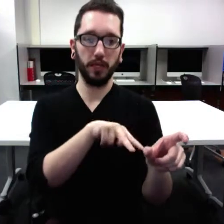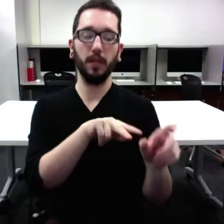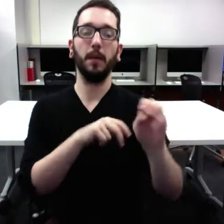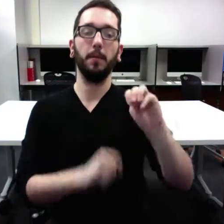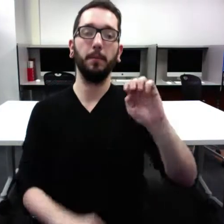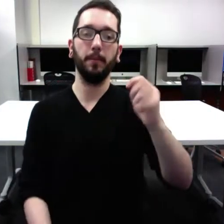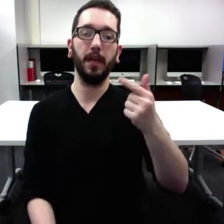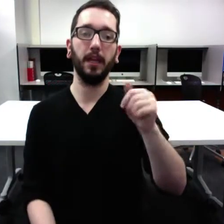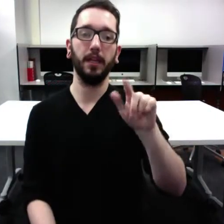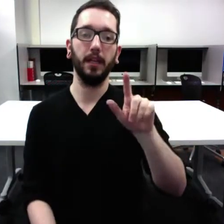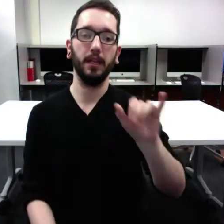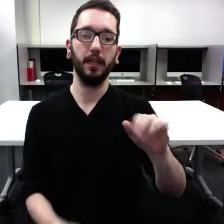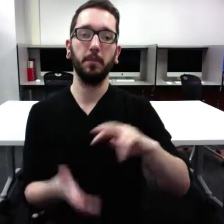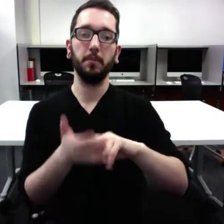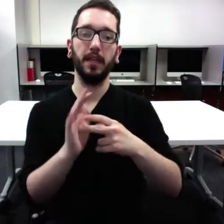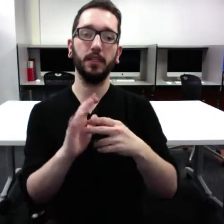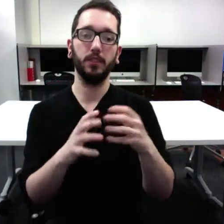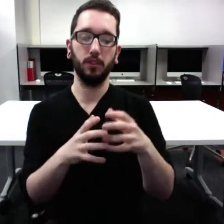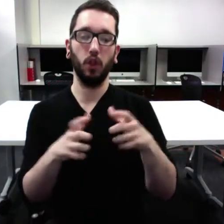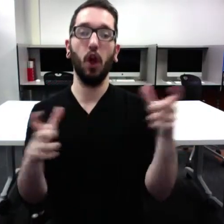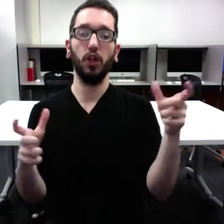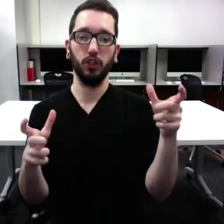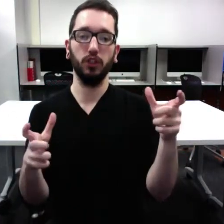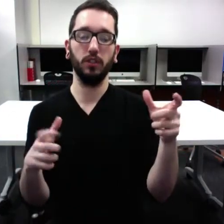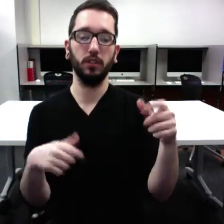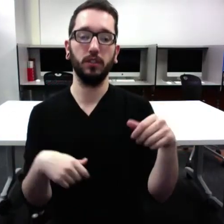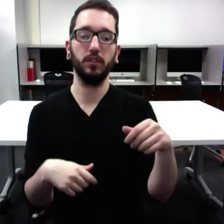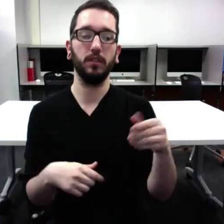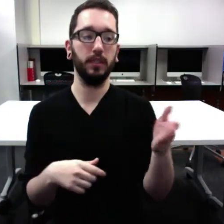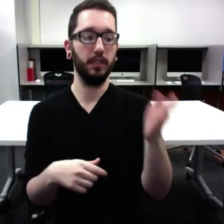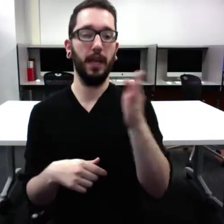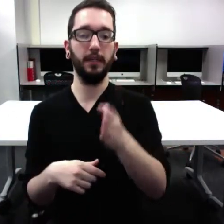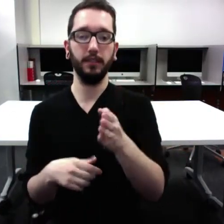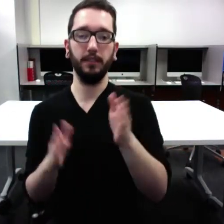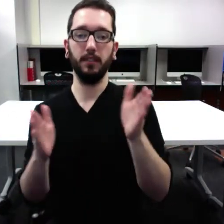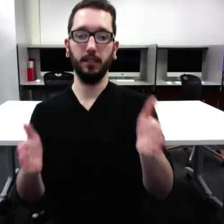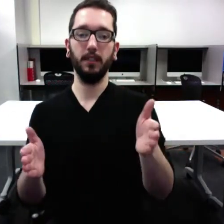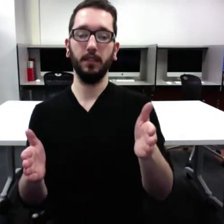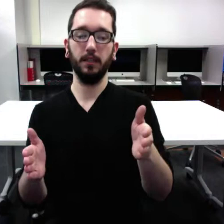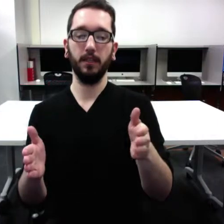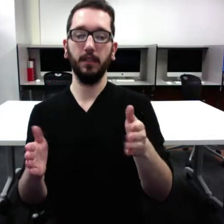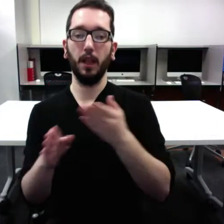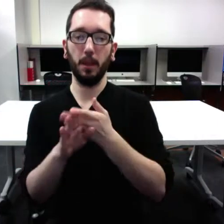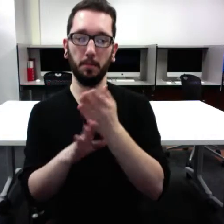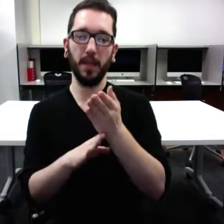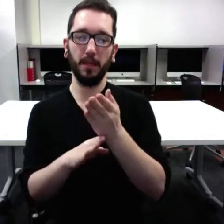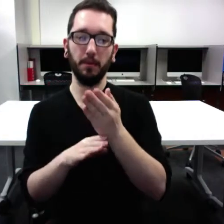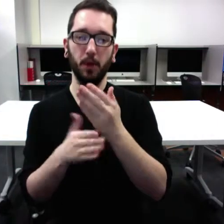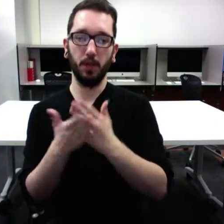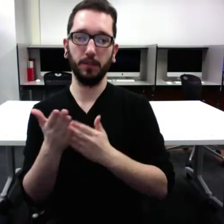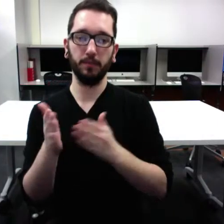Megaly means enlargement. The next element is the main element of the term, which is called the word